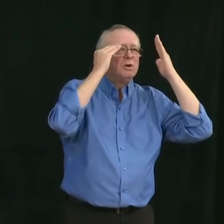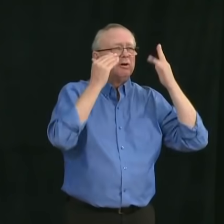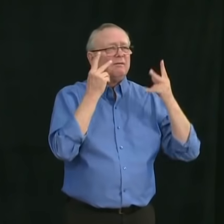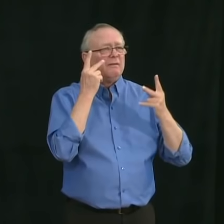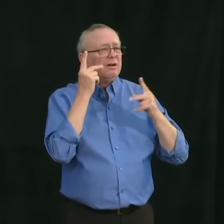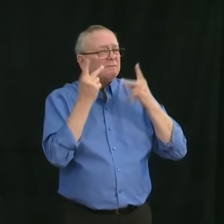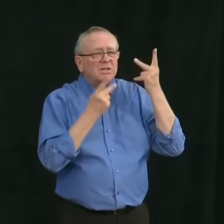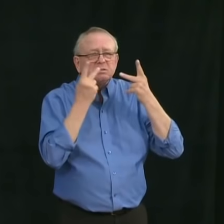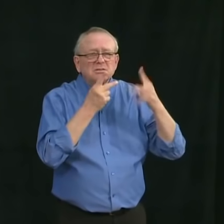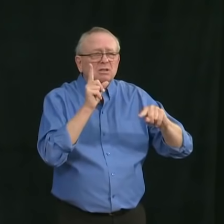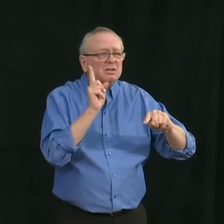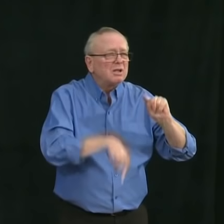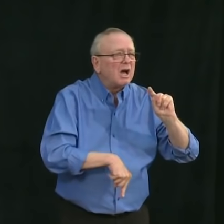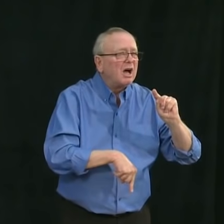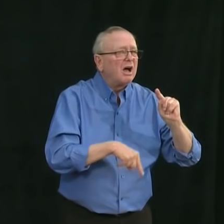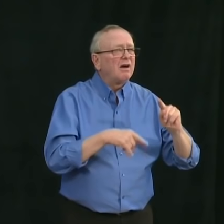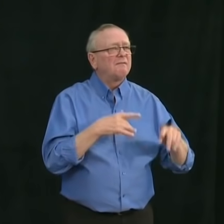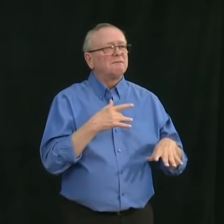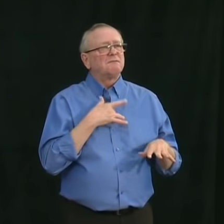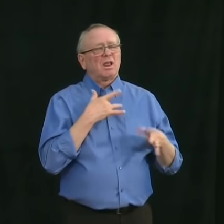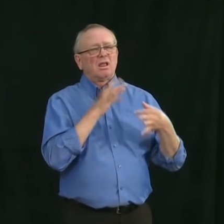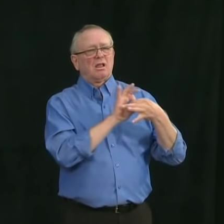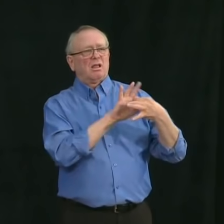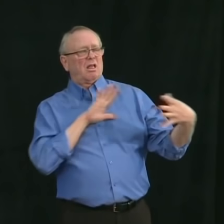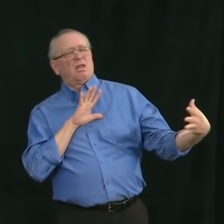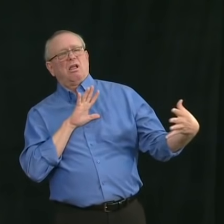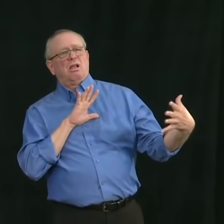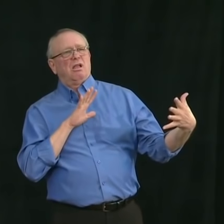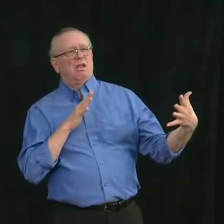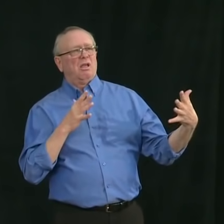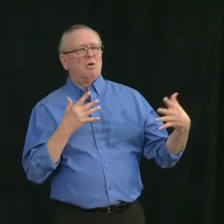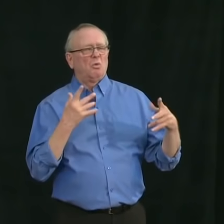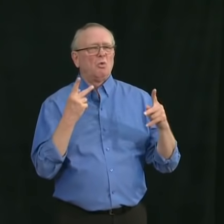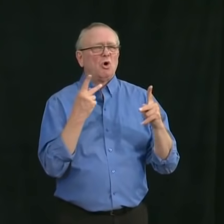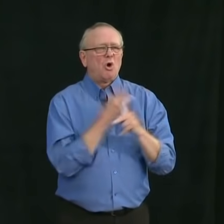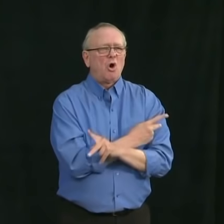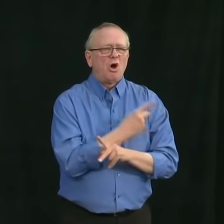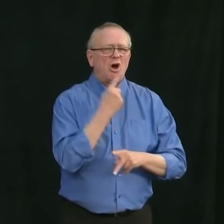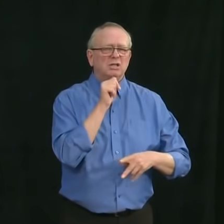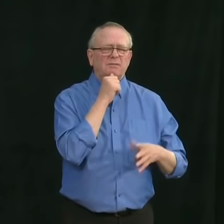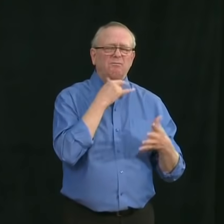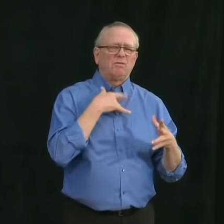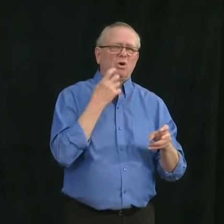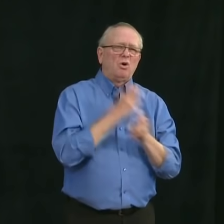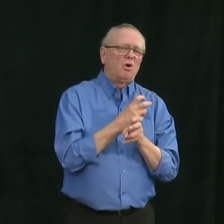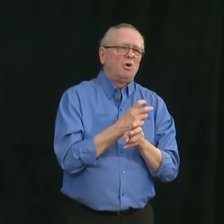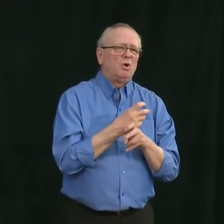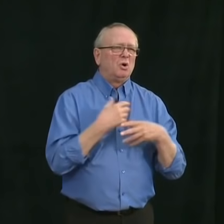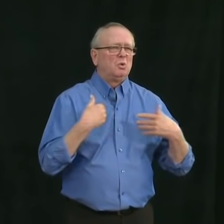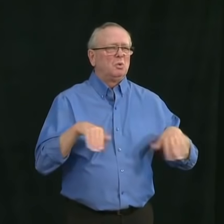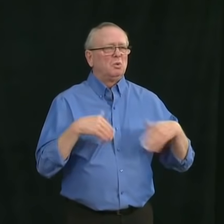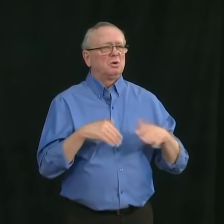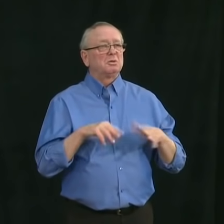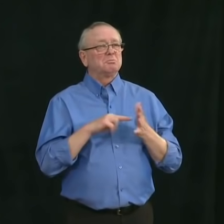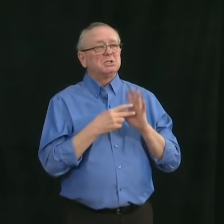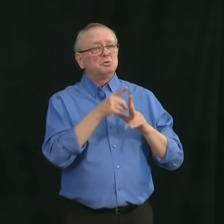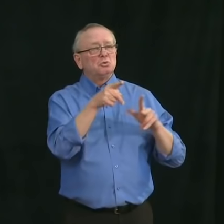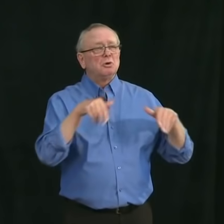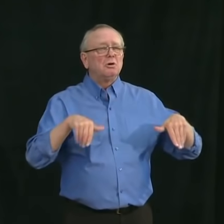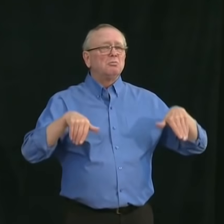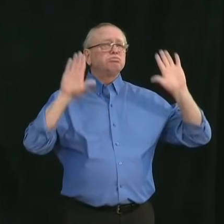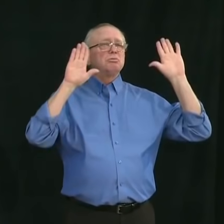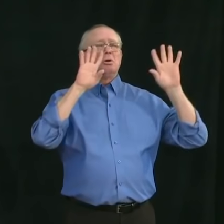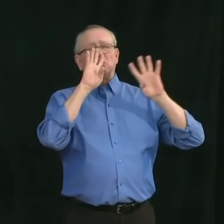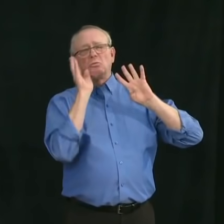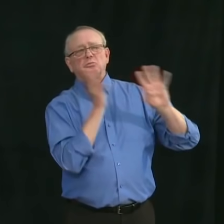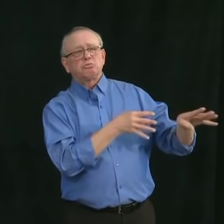causing separation on top of this worry. These are the reasons we cannot give up on our work to prevent spread.